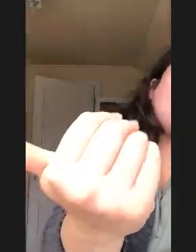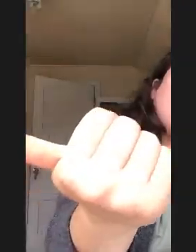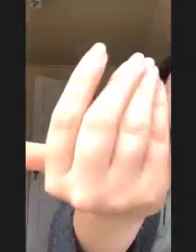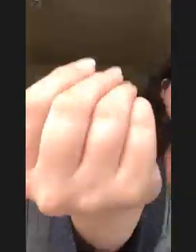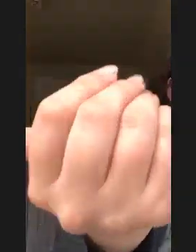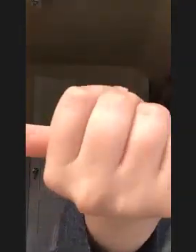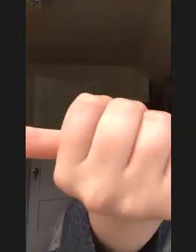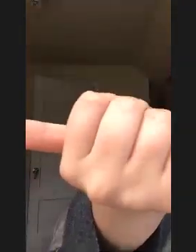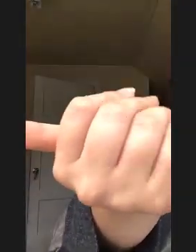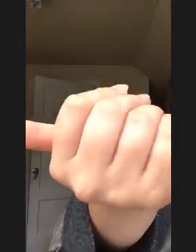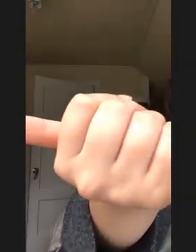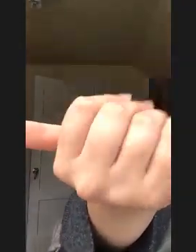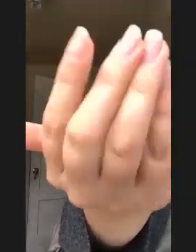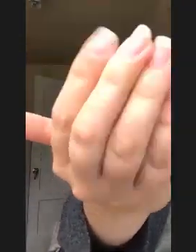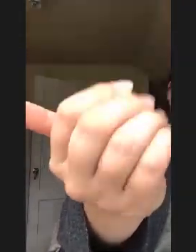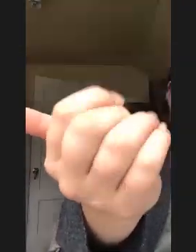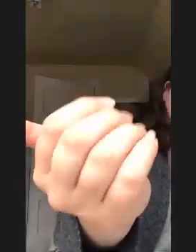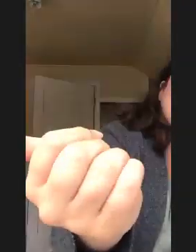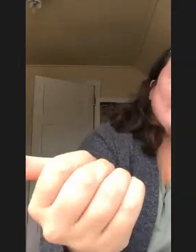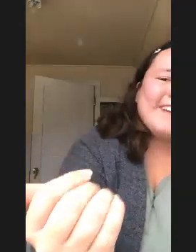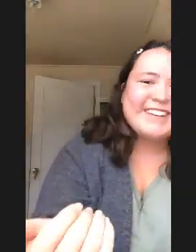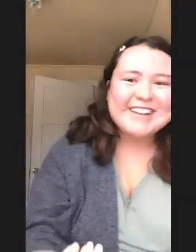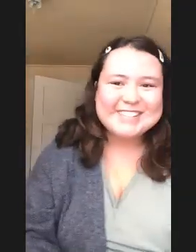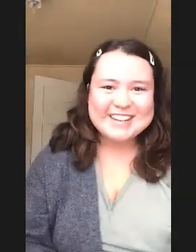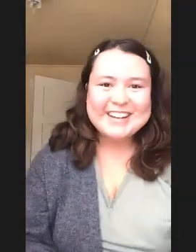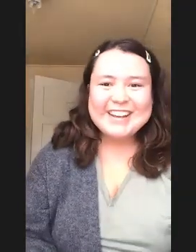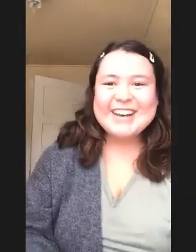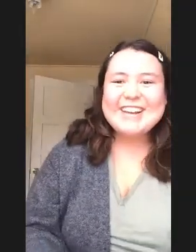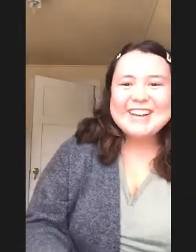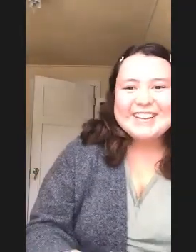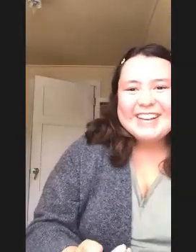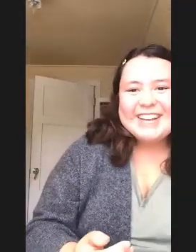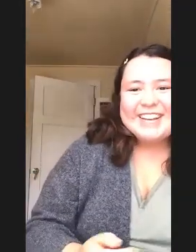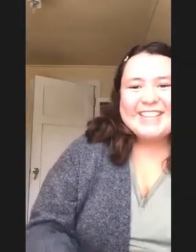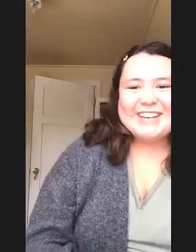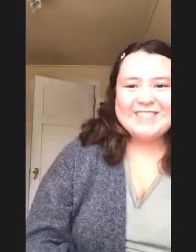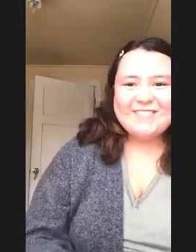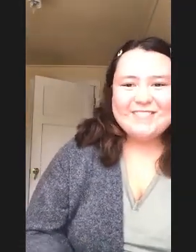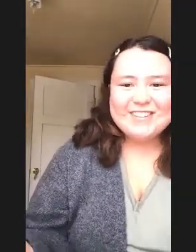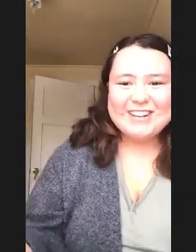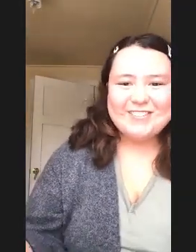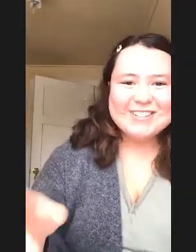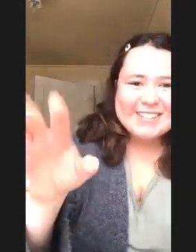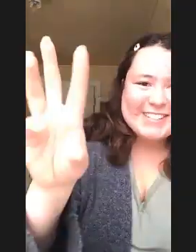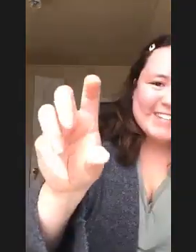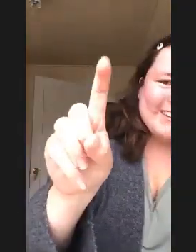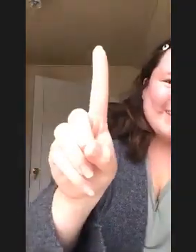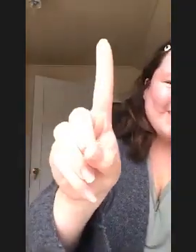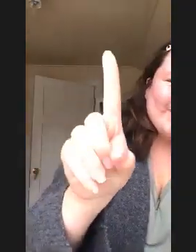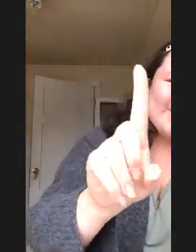15. You're doing like come here kind of sign. And then, you know, for 16, you would do